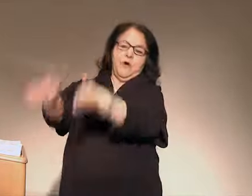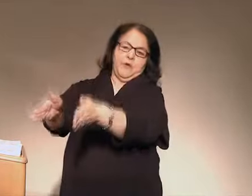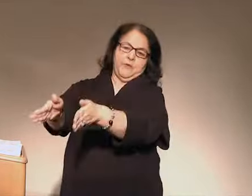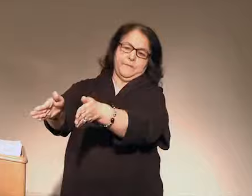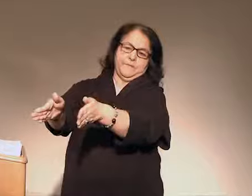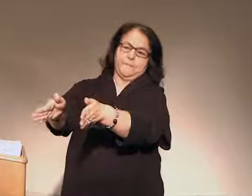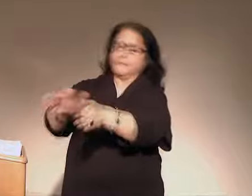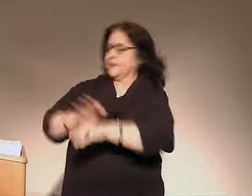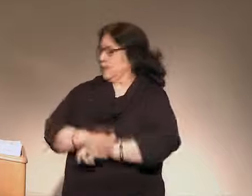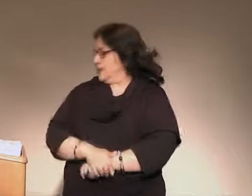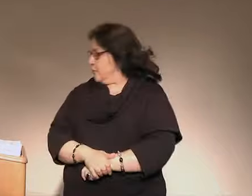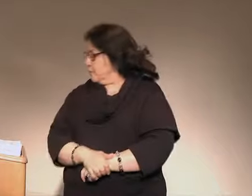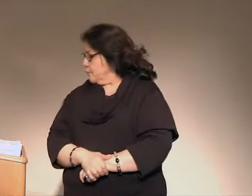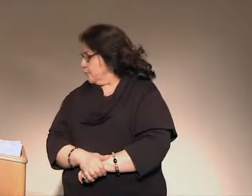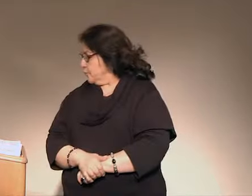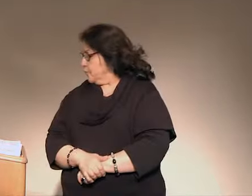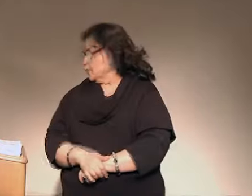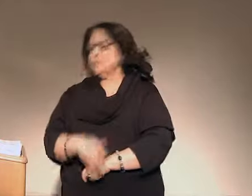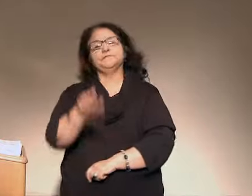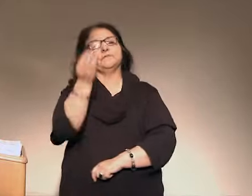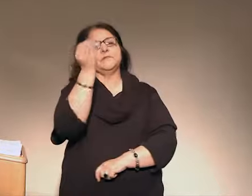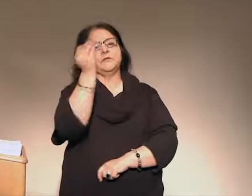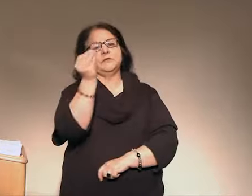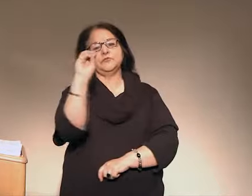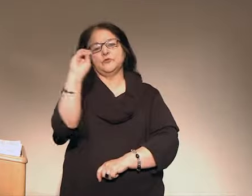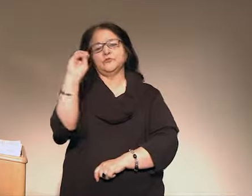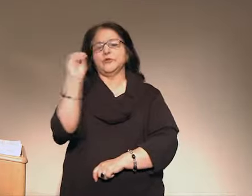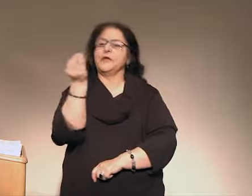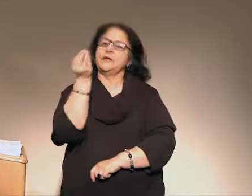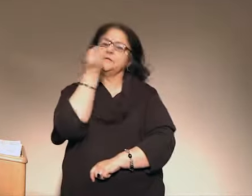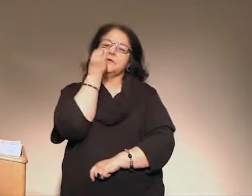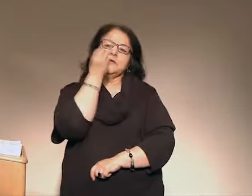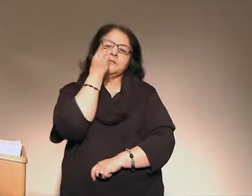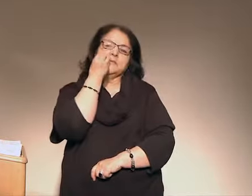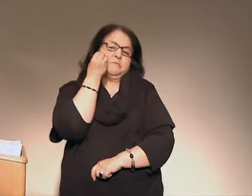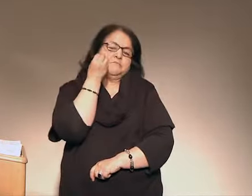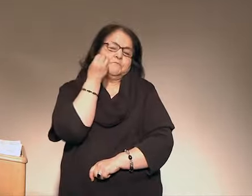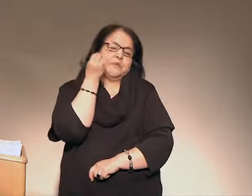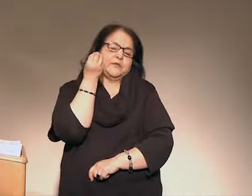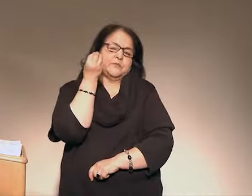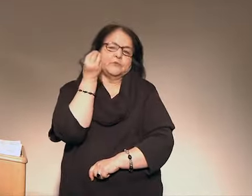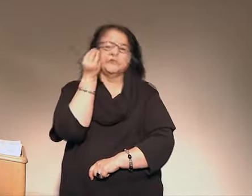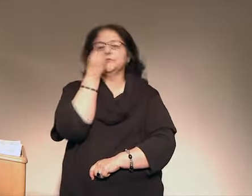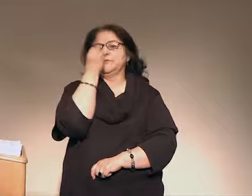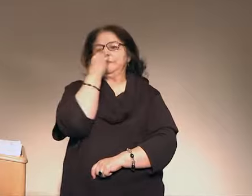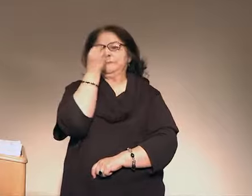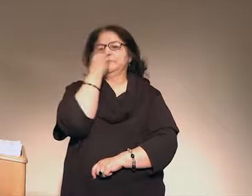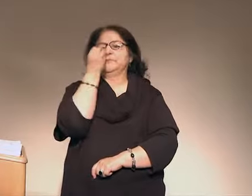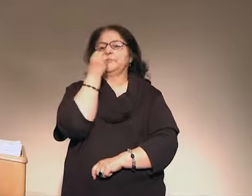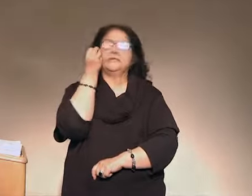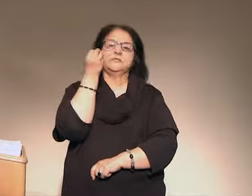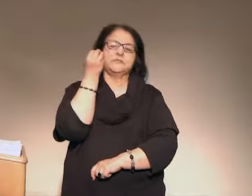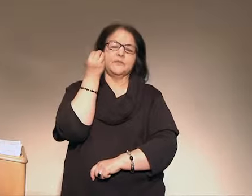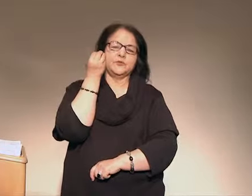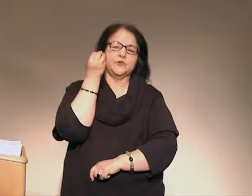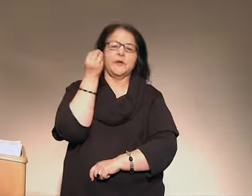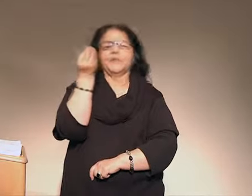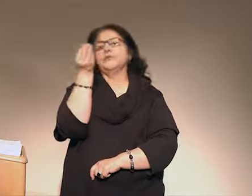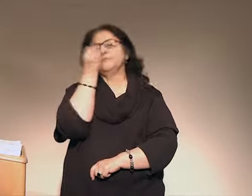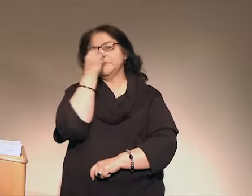hallway. Fourth row, eat, you close your hand, making the motion of placing something into your mouth,